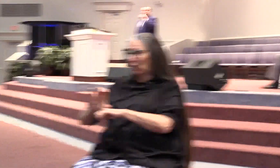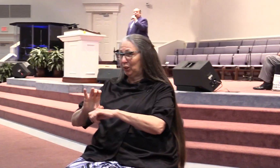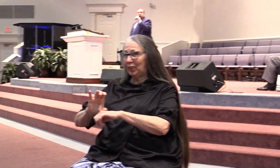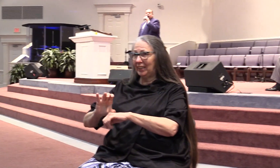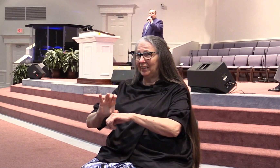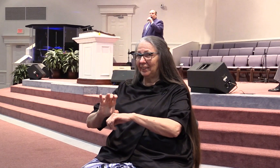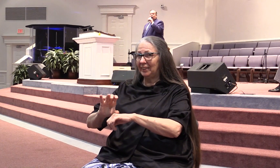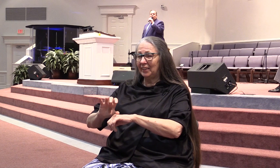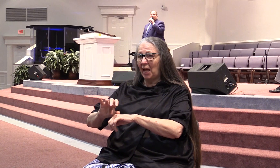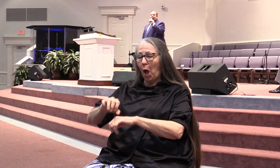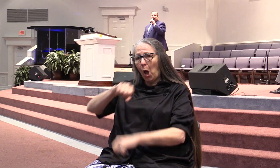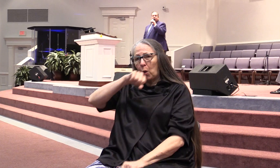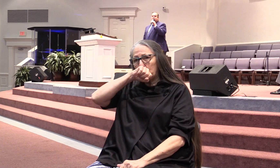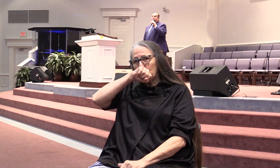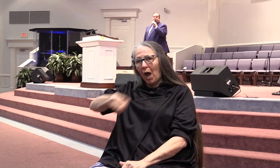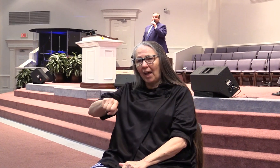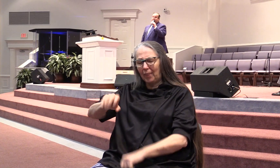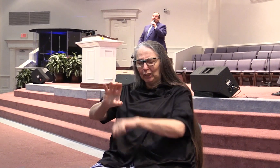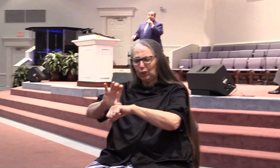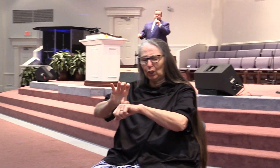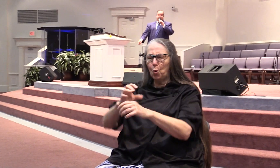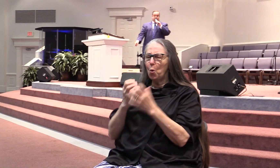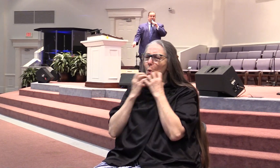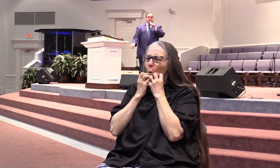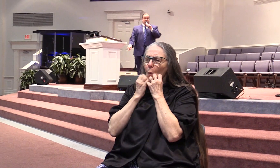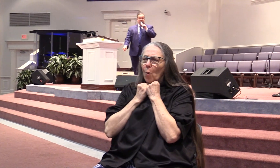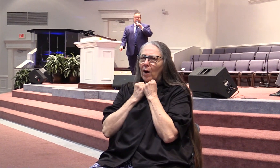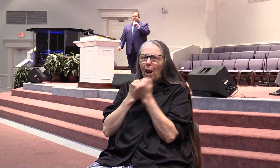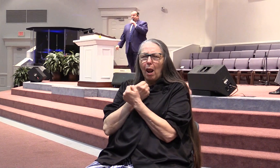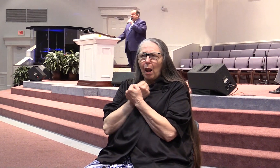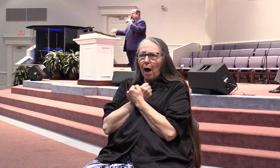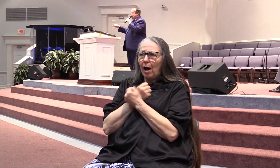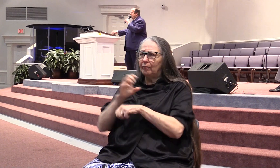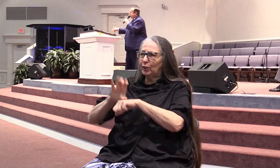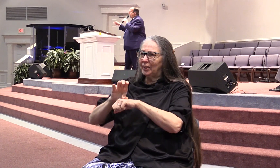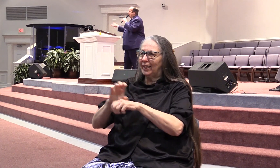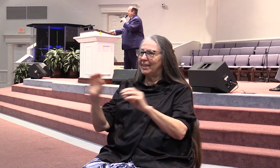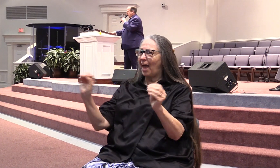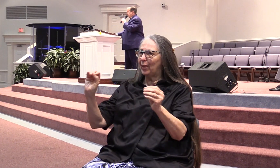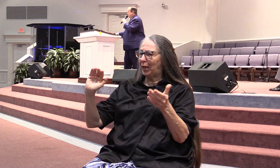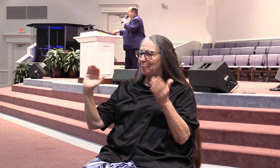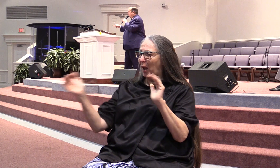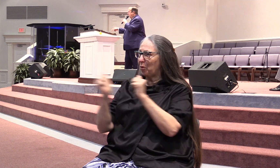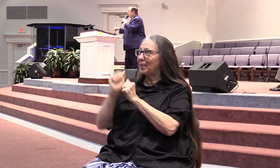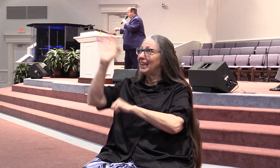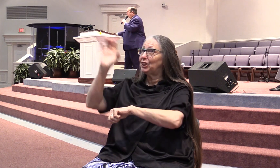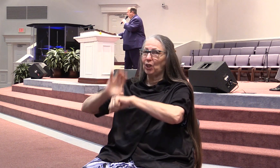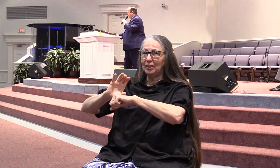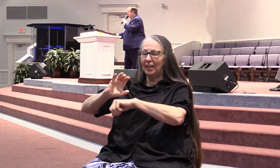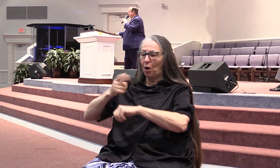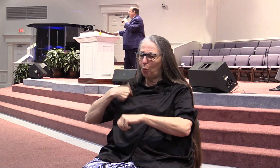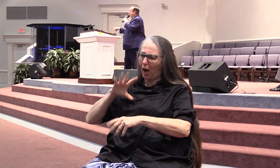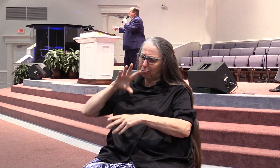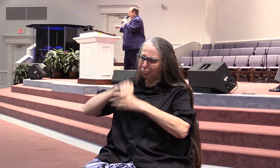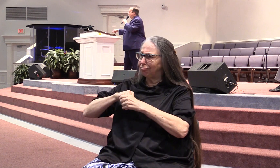Friend, I want you to know the longer I live, the more thankful I am for the church. There is nothing like this thing that we are a part